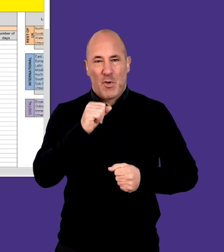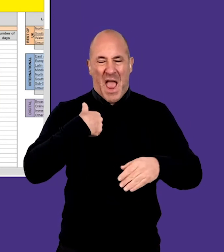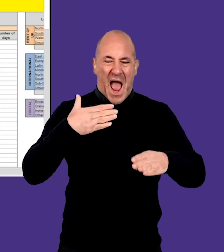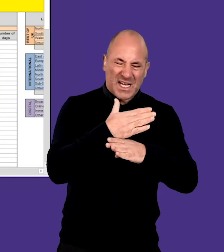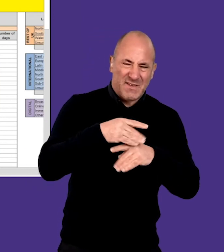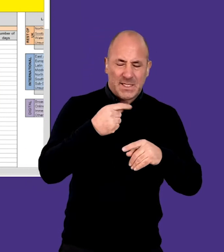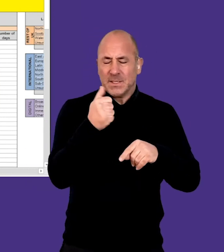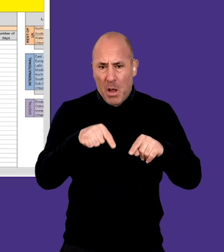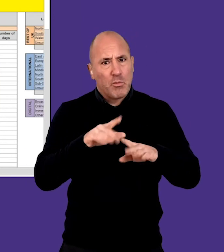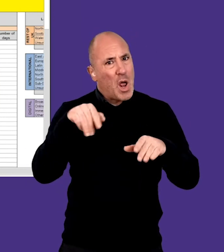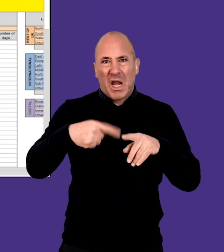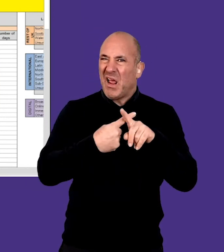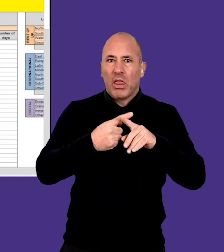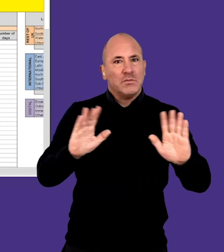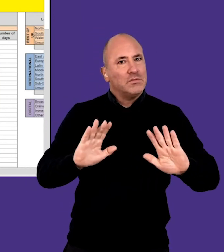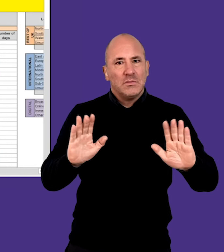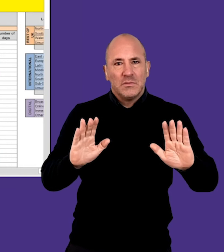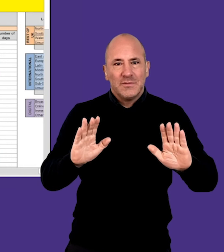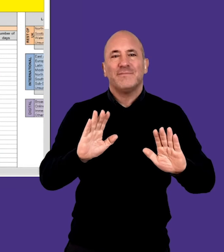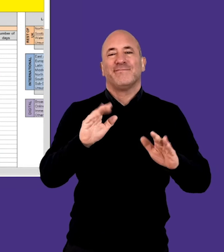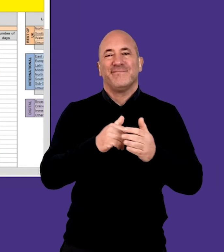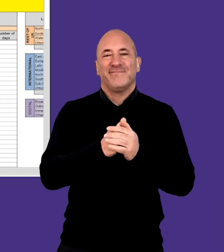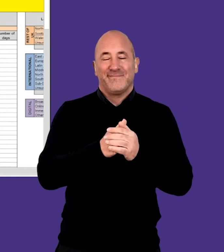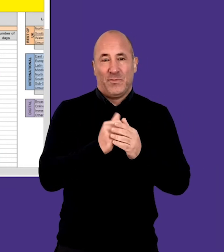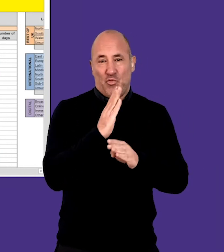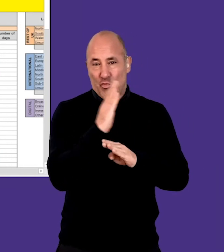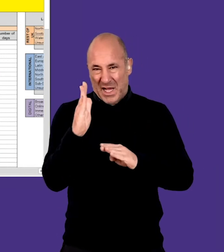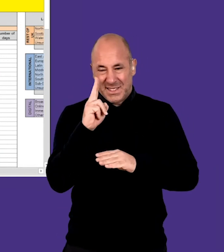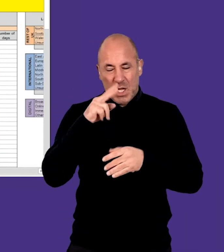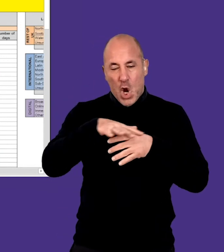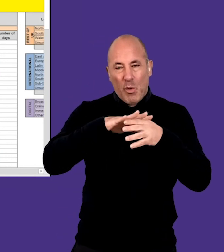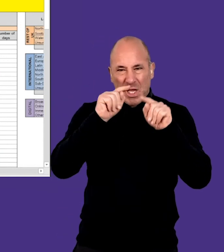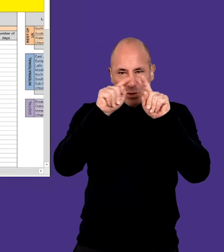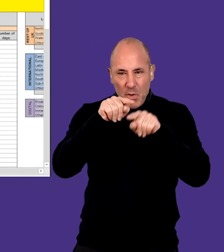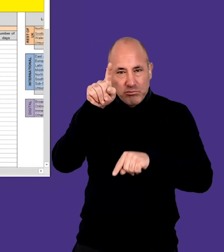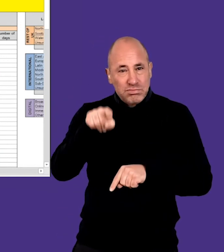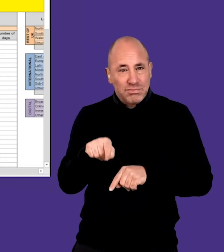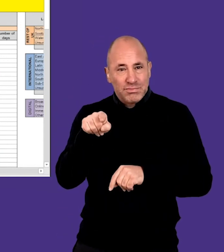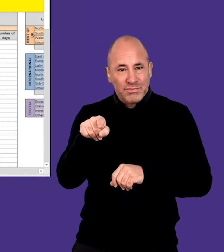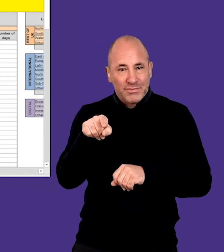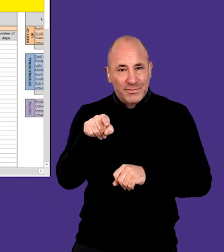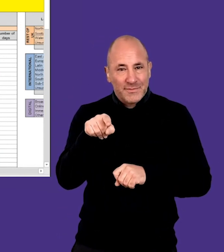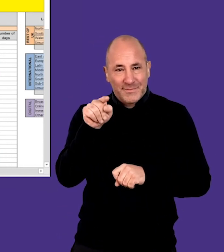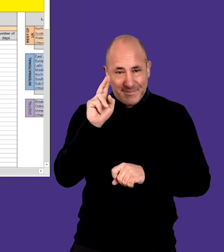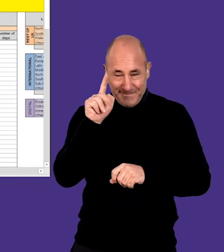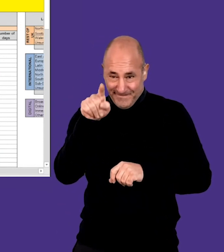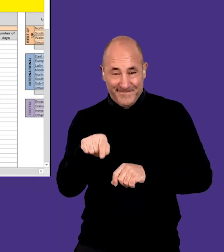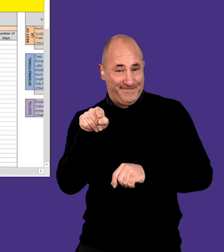If any part of your activity is happening outside of England, use the location boxes provided to the right of the form here.